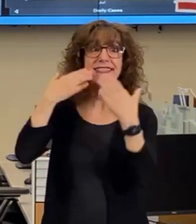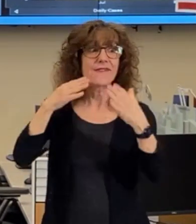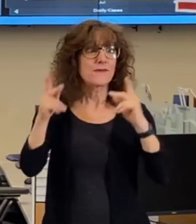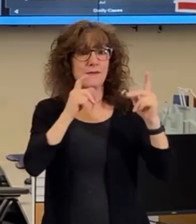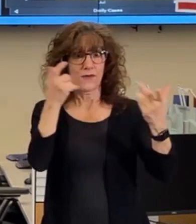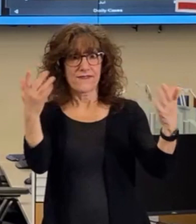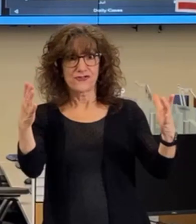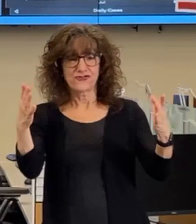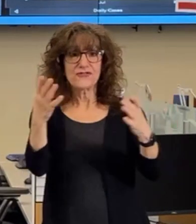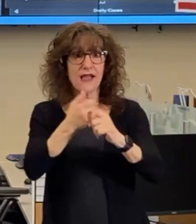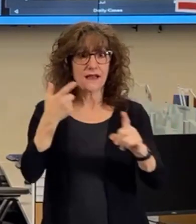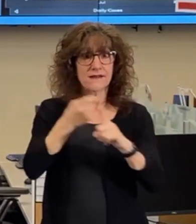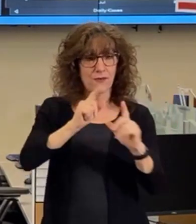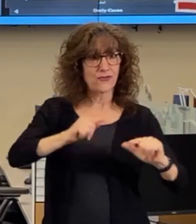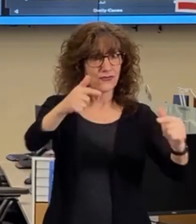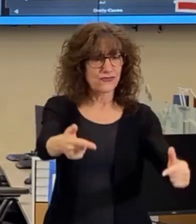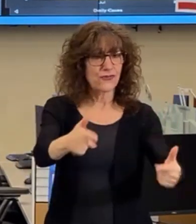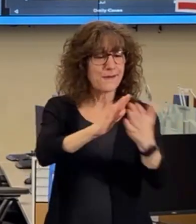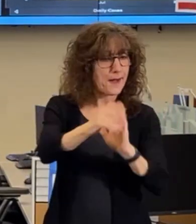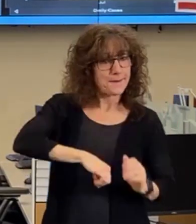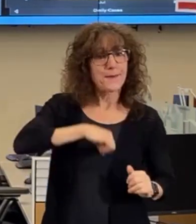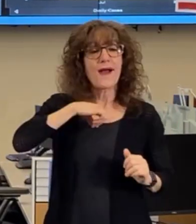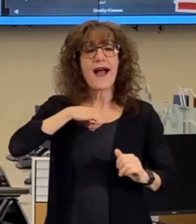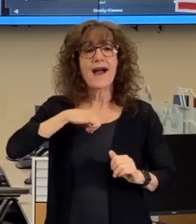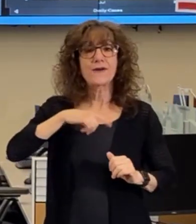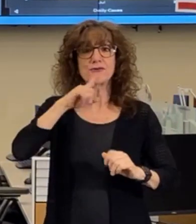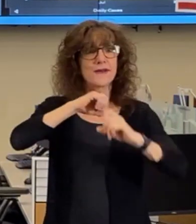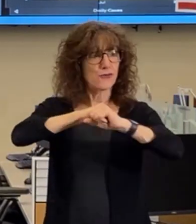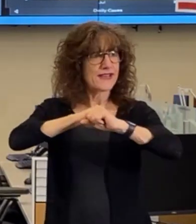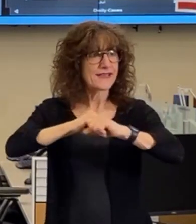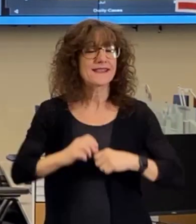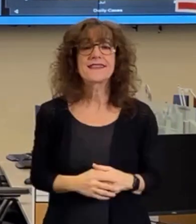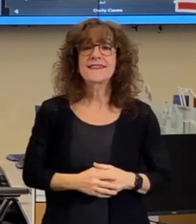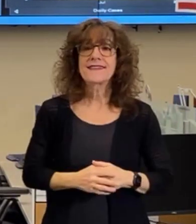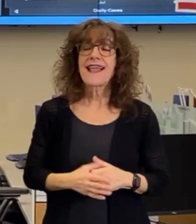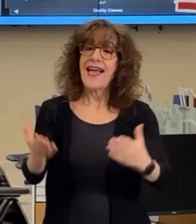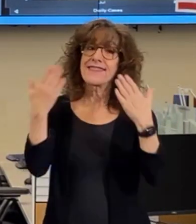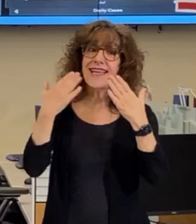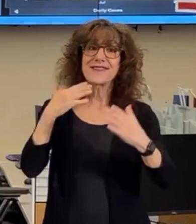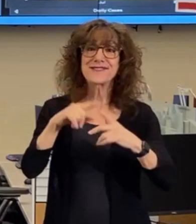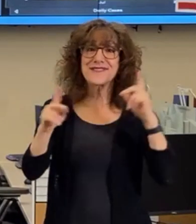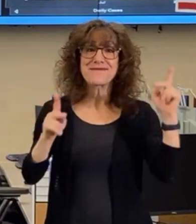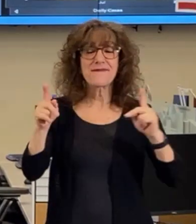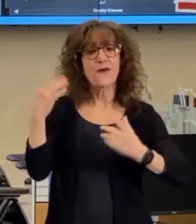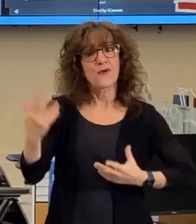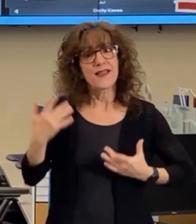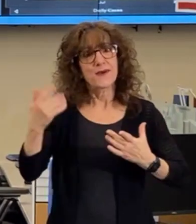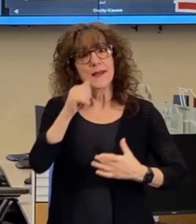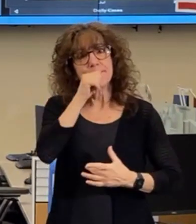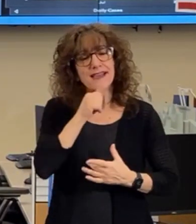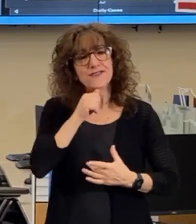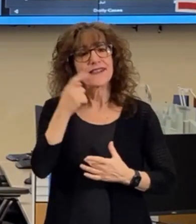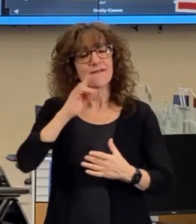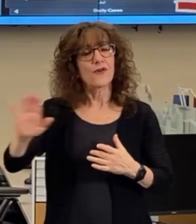their vaccinations when it was your turn to become proud to be protected. And thank you to those who are waiting patiently to get